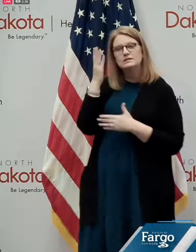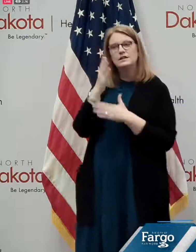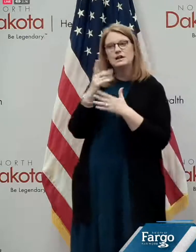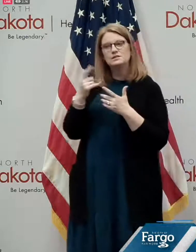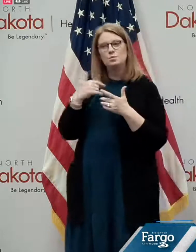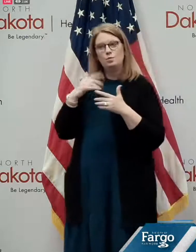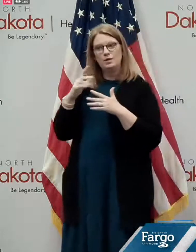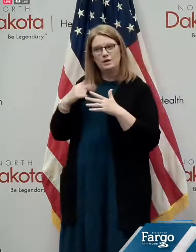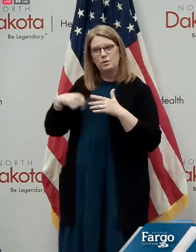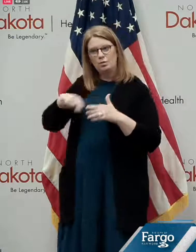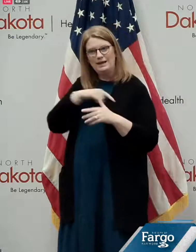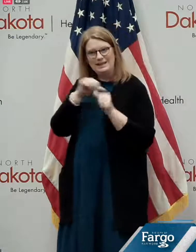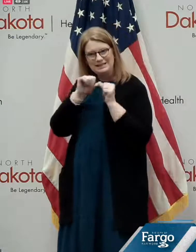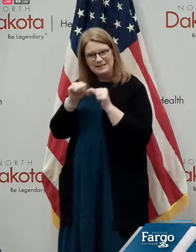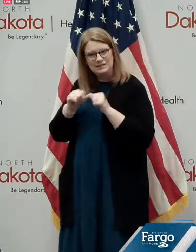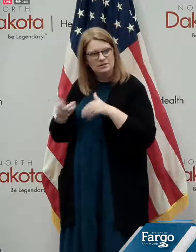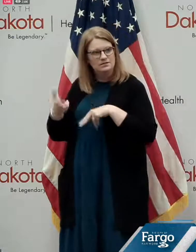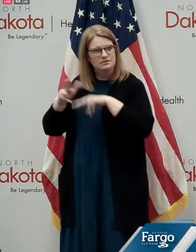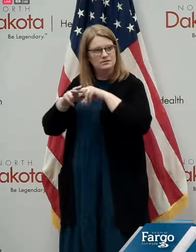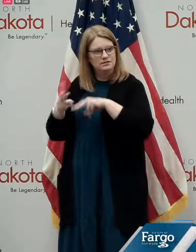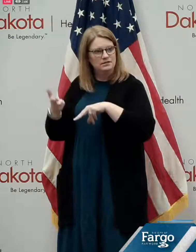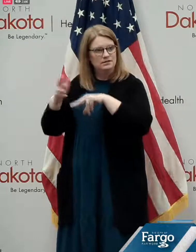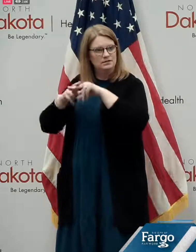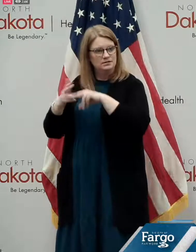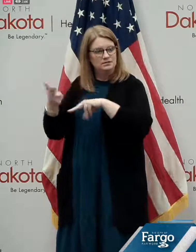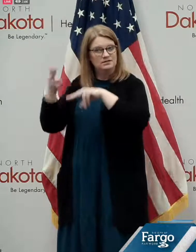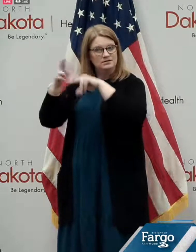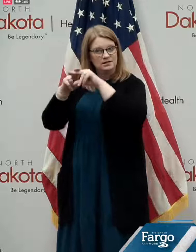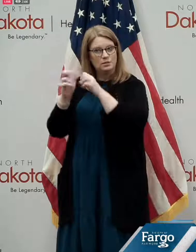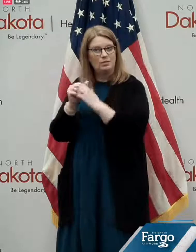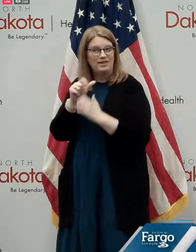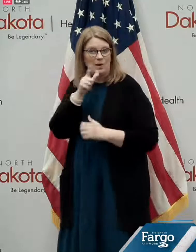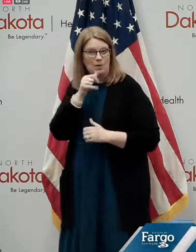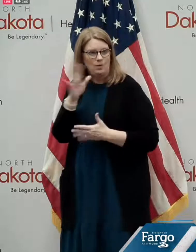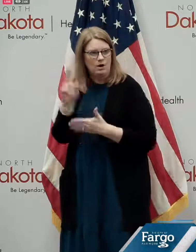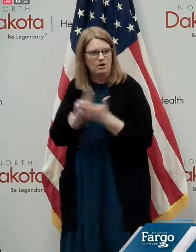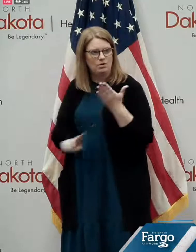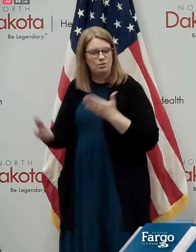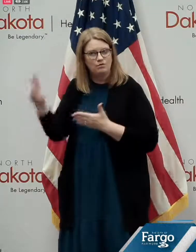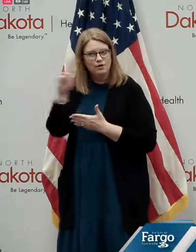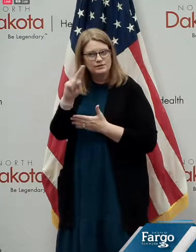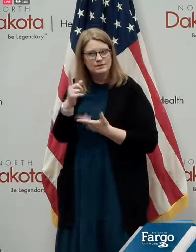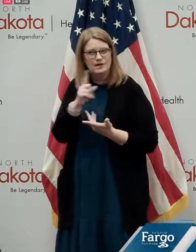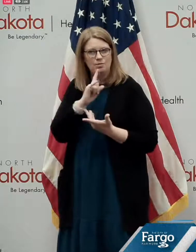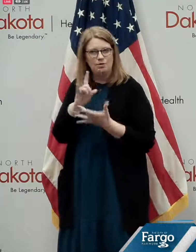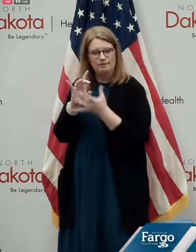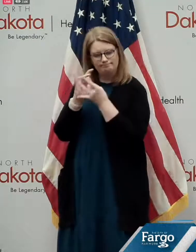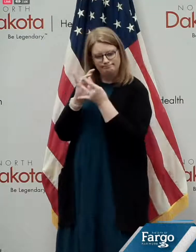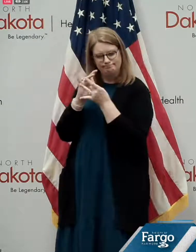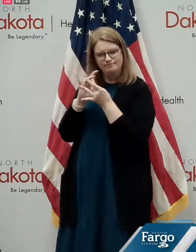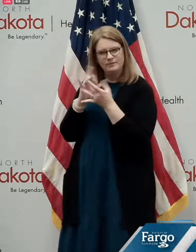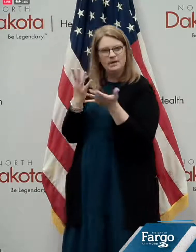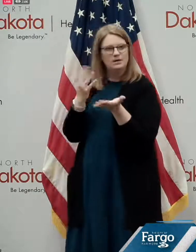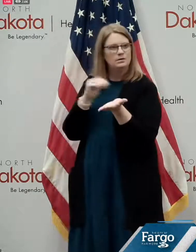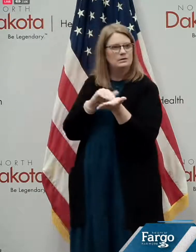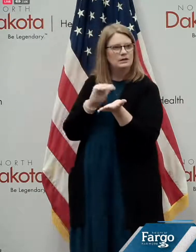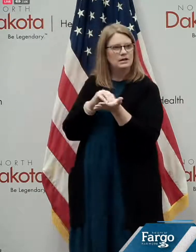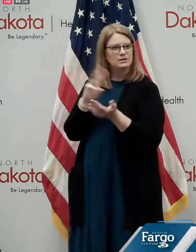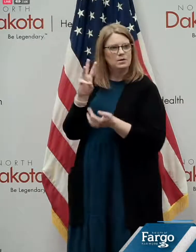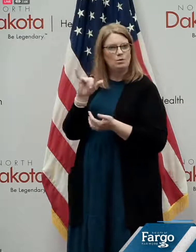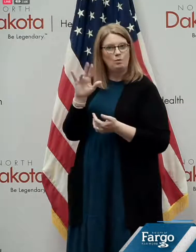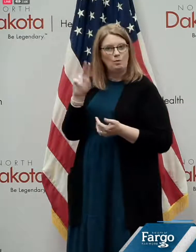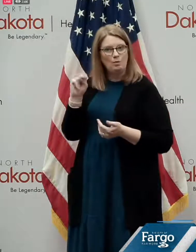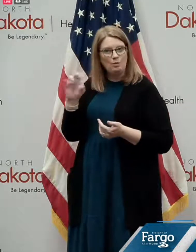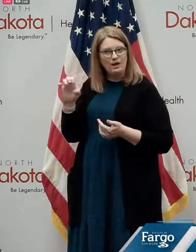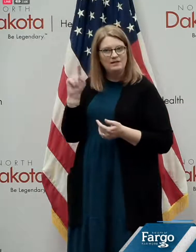grow this capacity is with our universities, and we're working closely with Dr. Nguyen